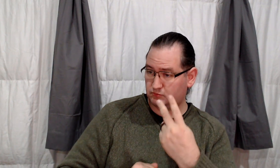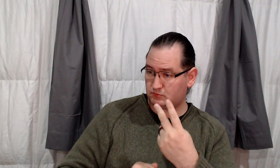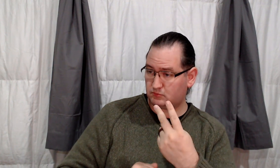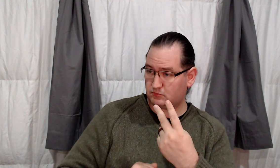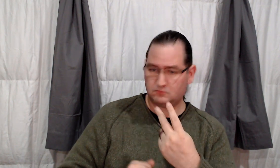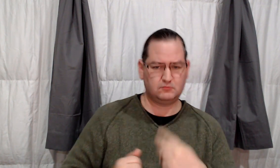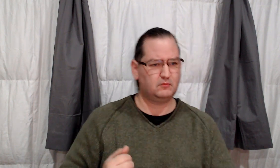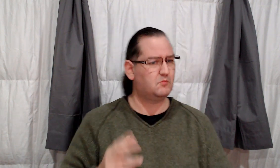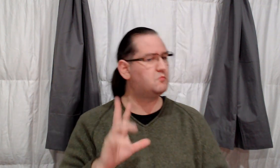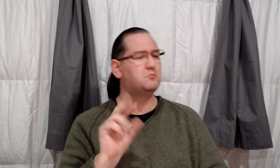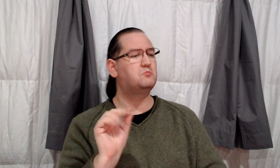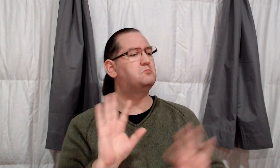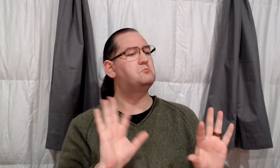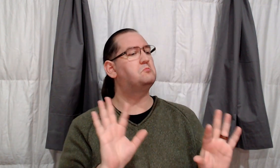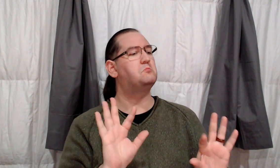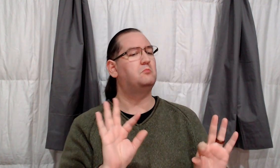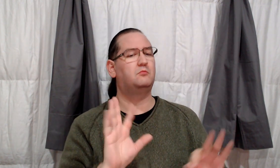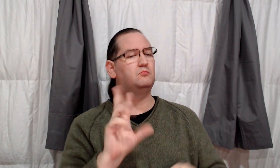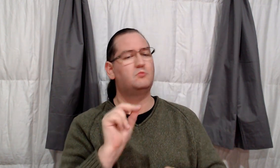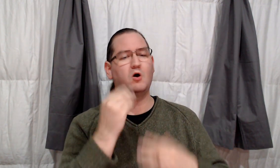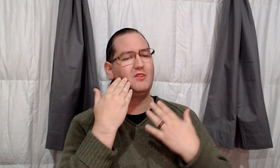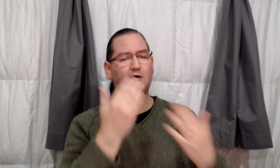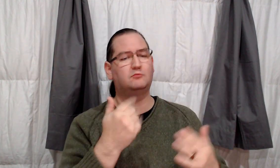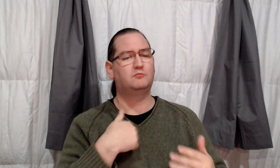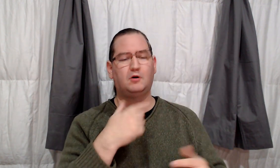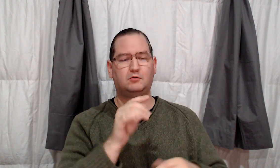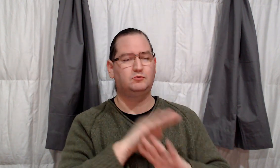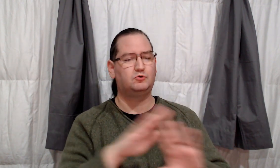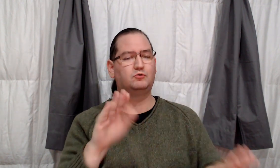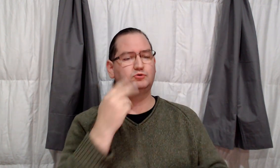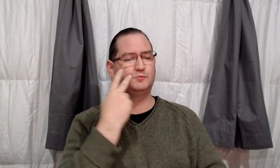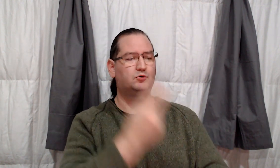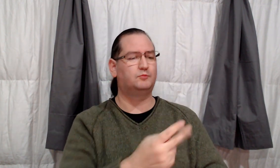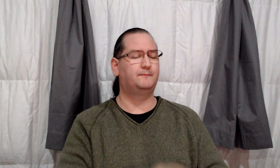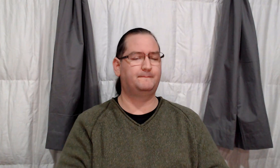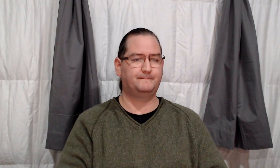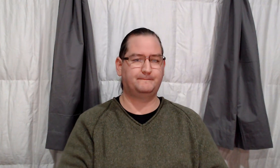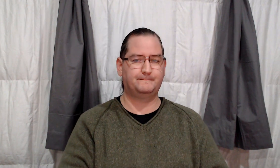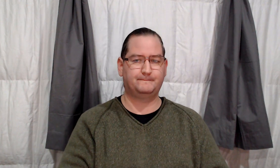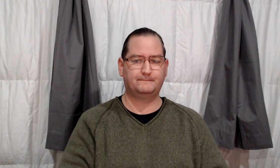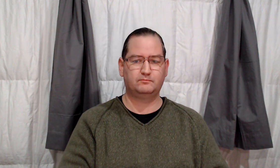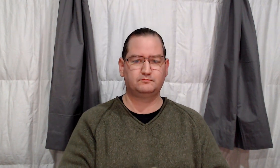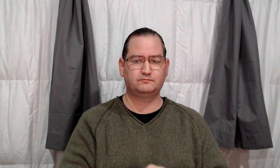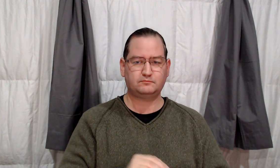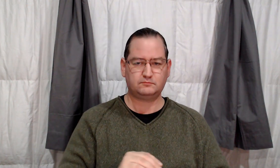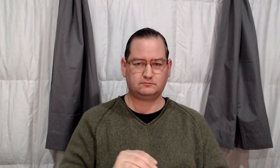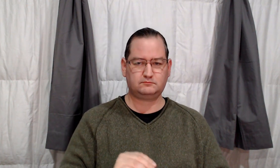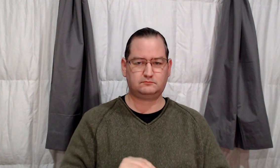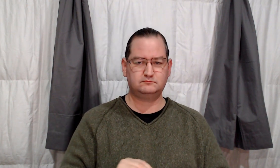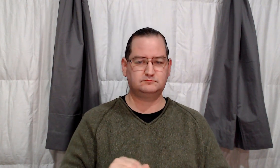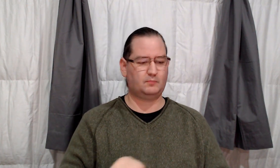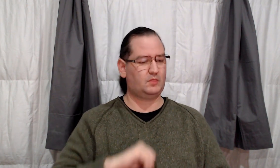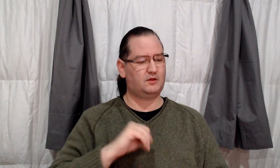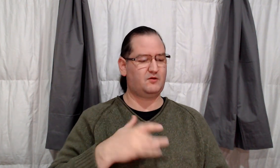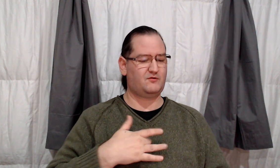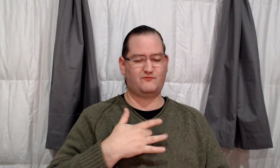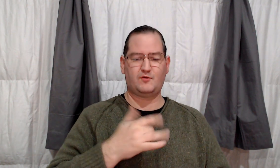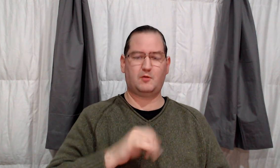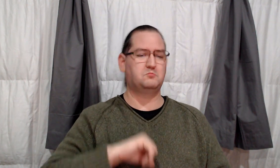saying those words automatically, you'll be filled immediately with a feeling of pride, a feeling of joy in knowing that